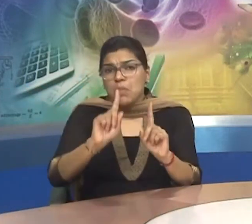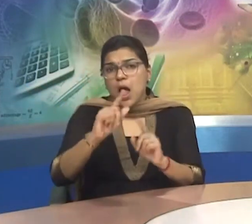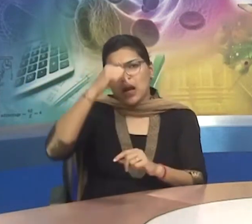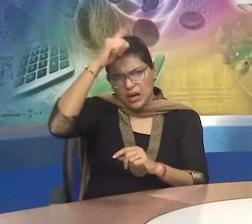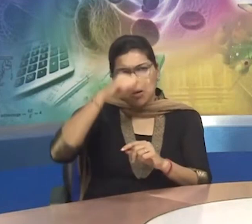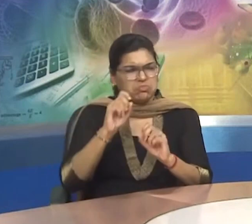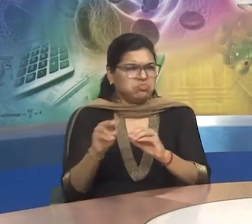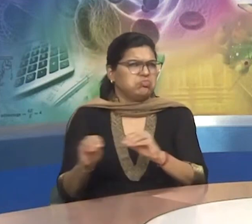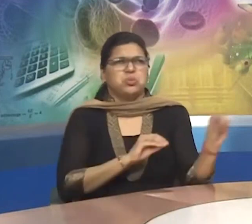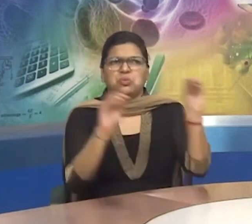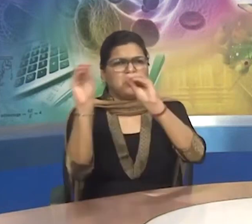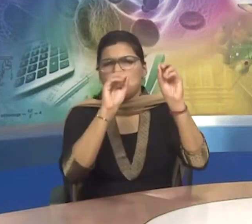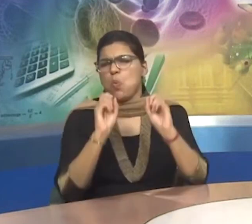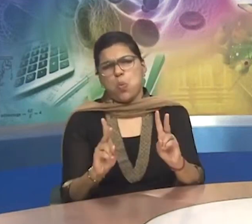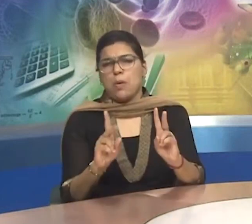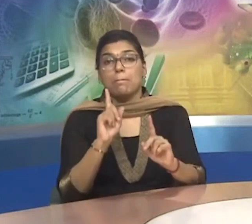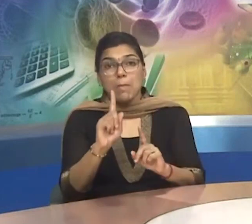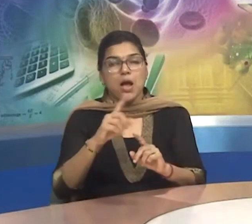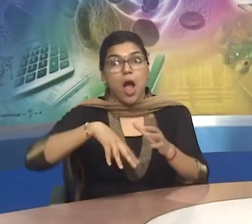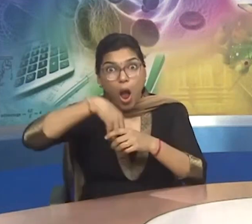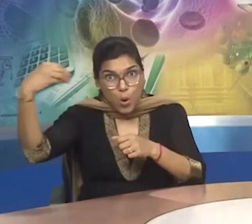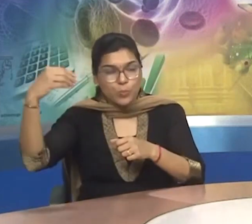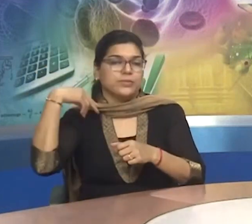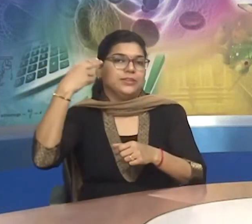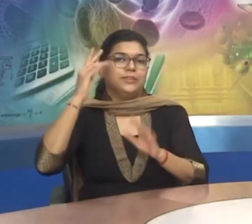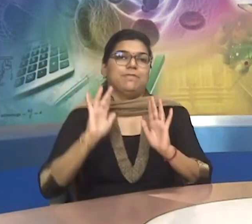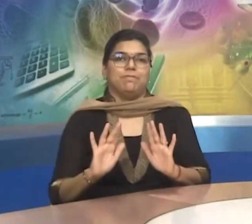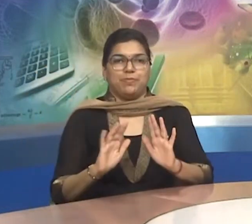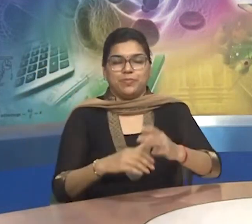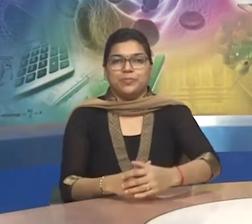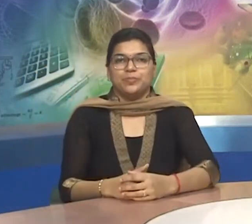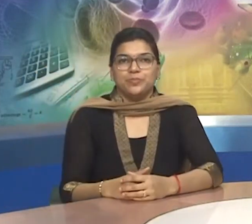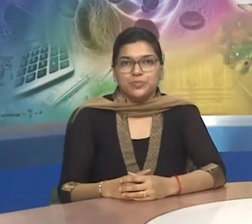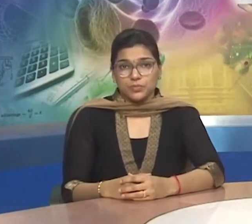given, but that is also in certain circumstances.